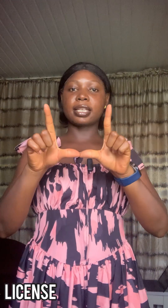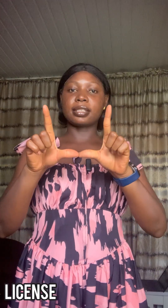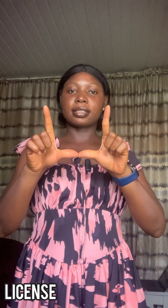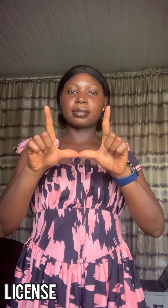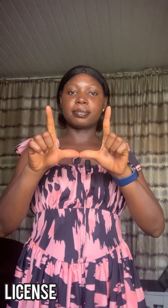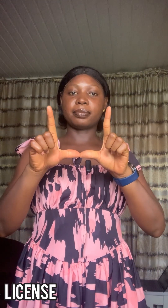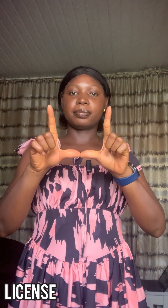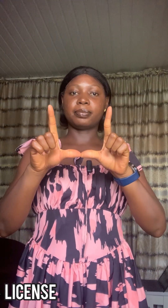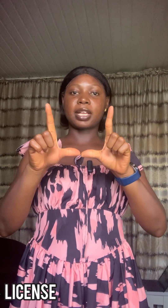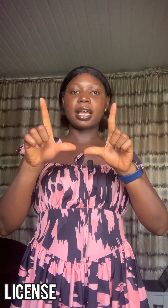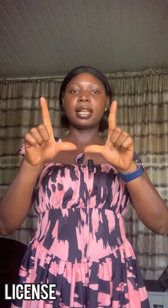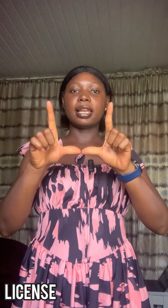License.